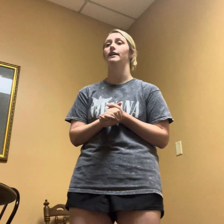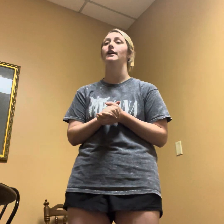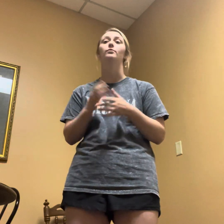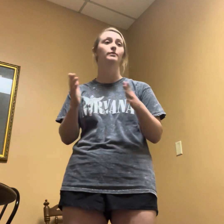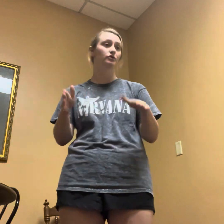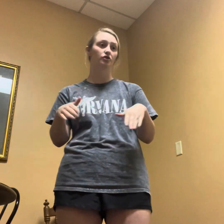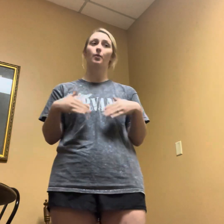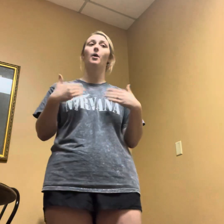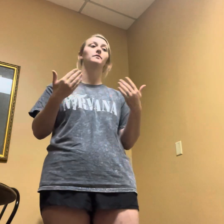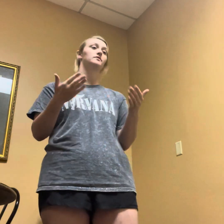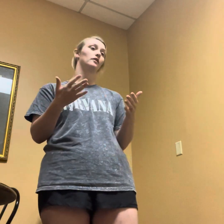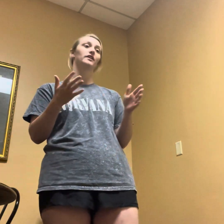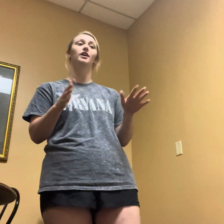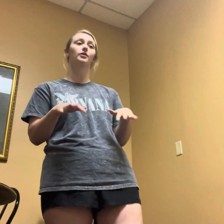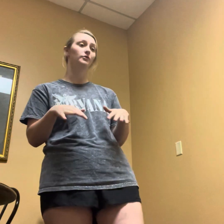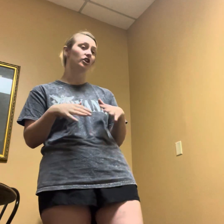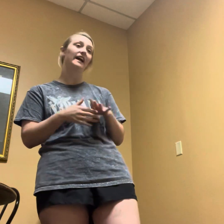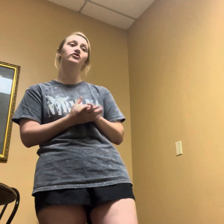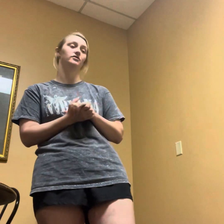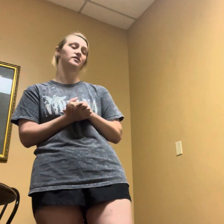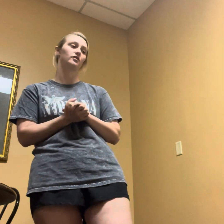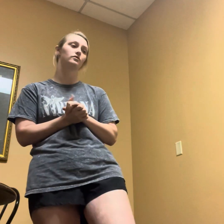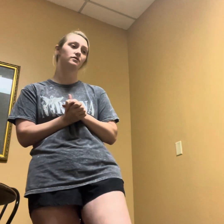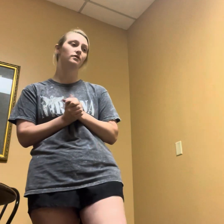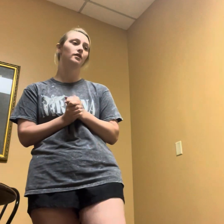helped build your problem solving and communication skills?